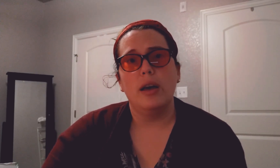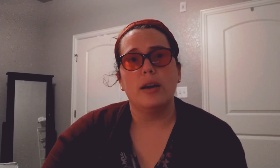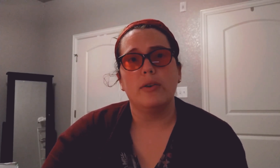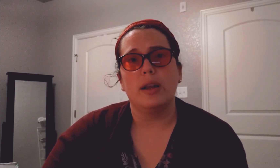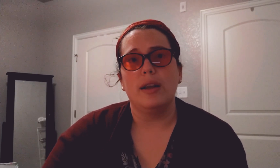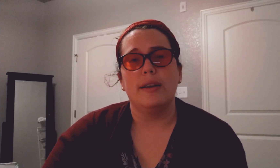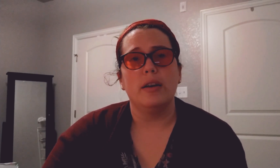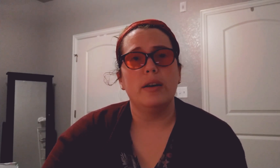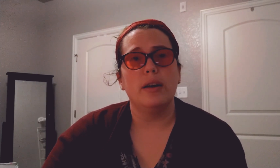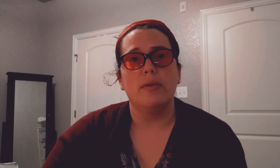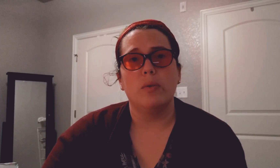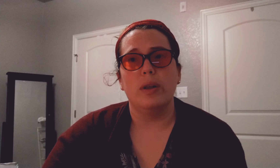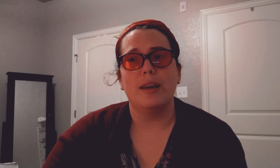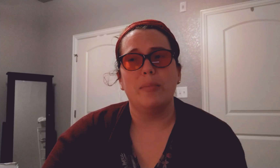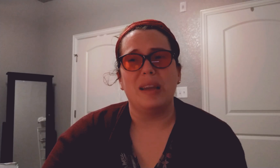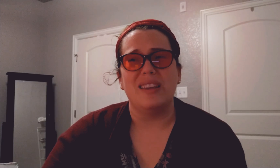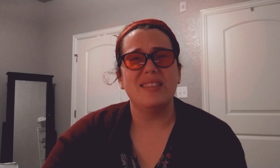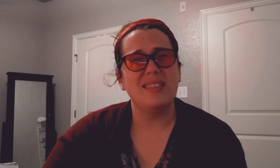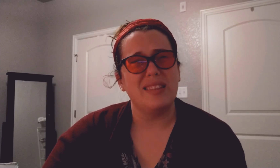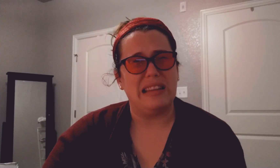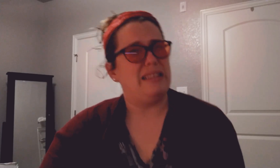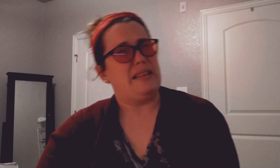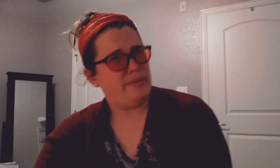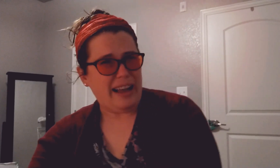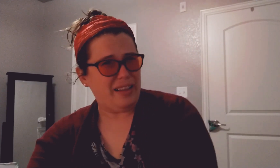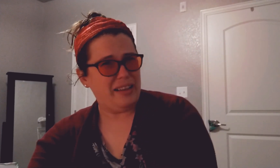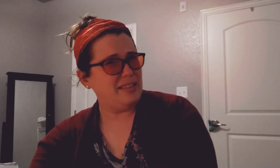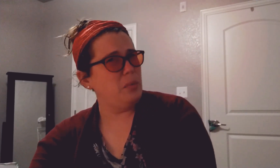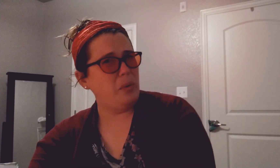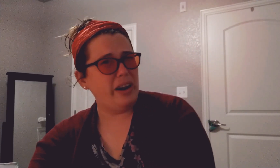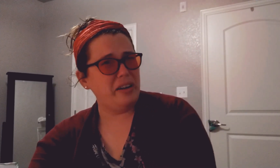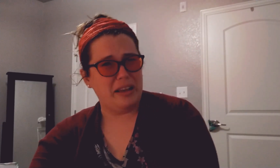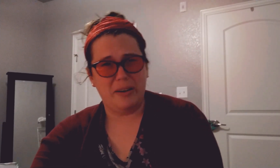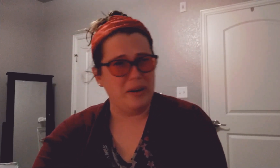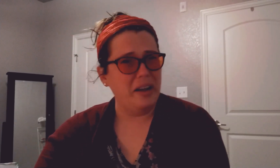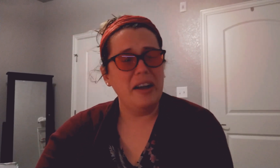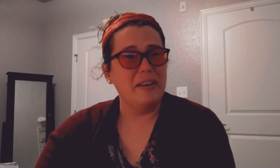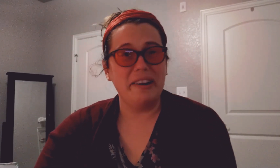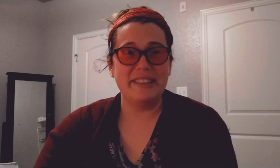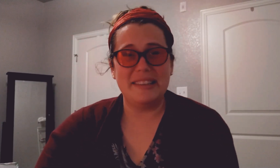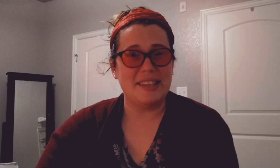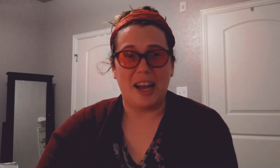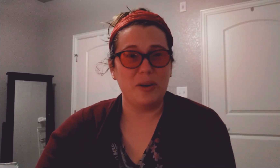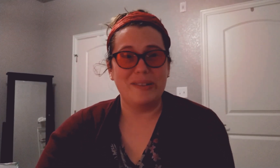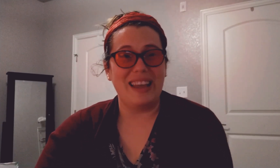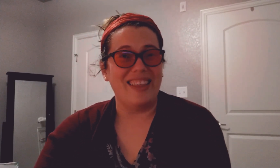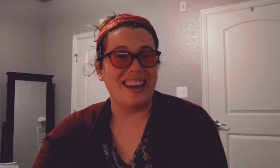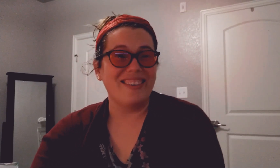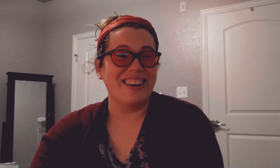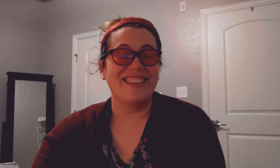a great idea of what that means. Like it's a valley somewhere. Like where is the shadow of death? I don't want to go